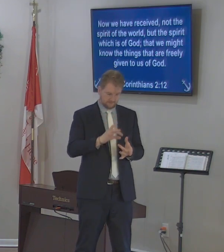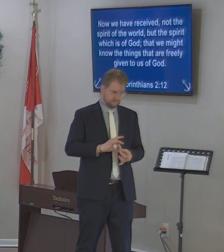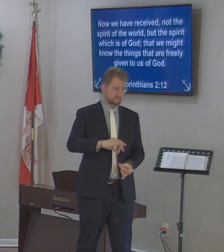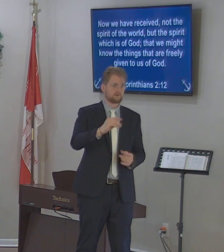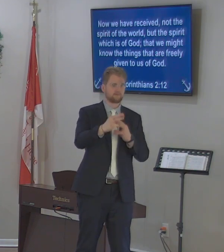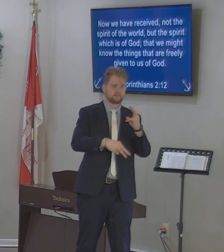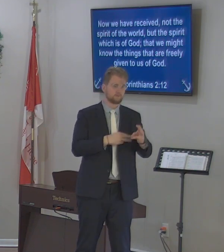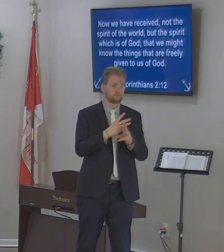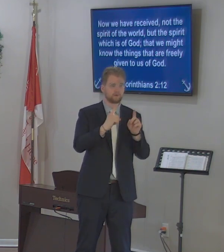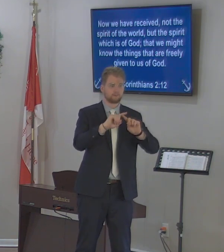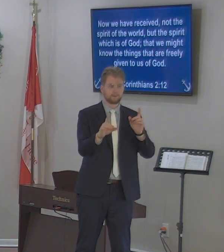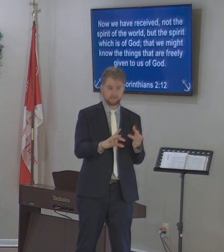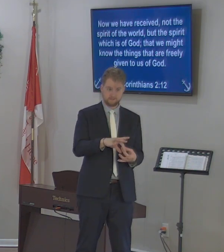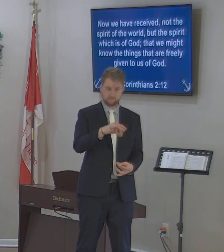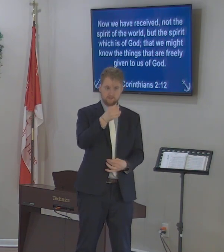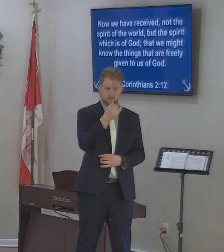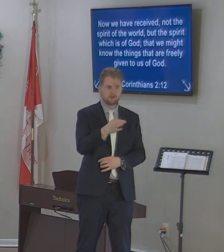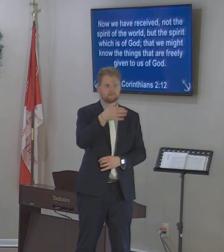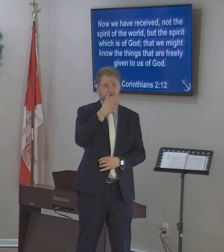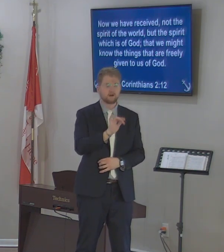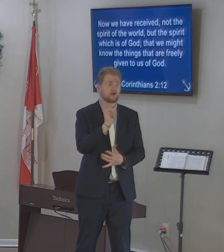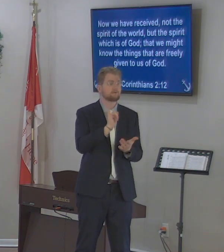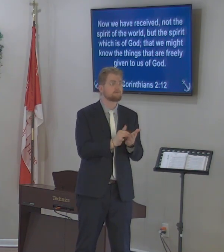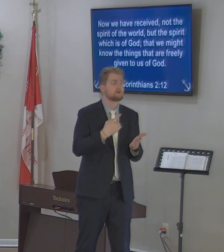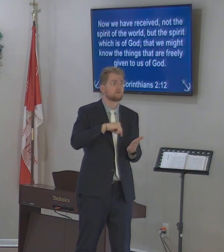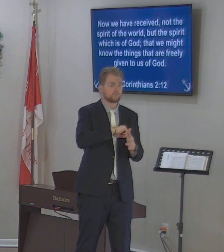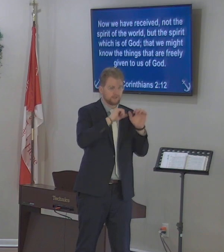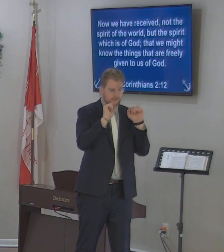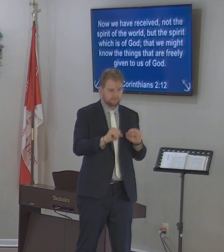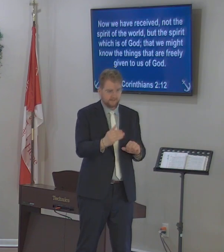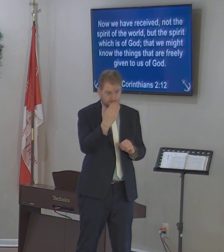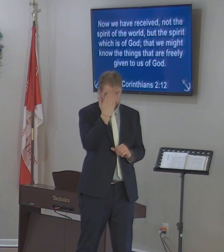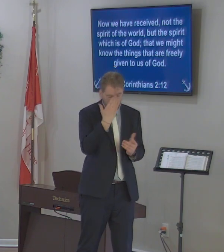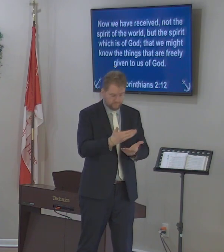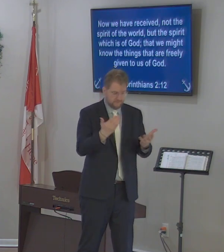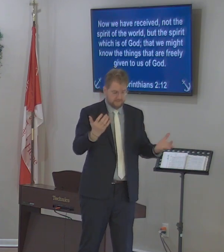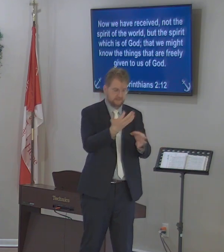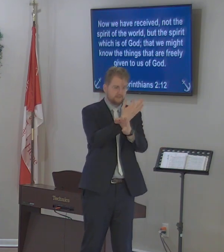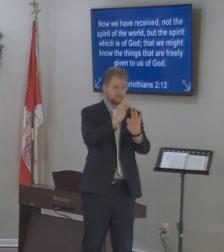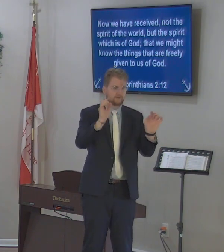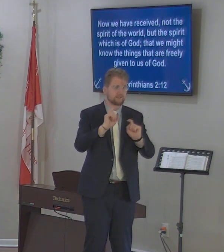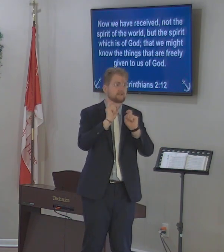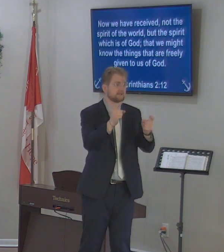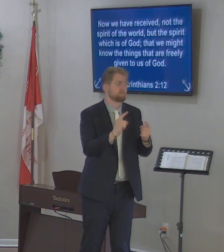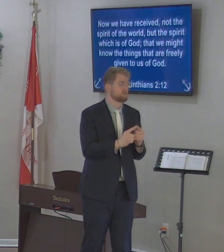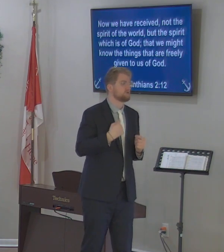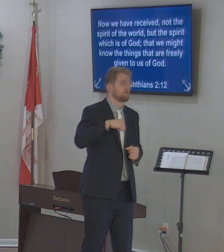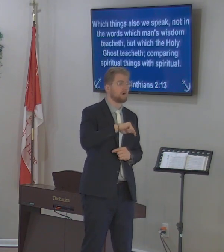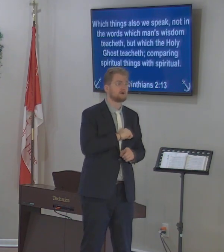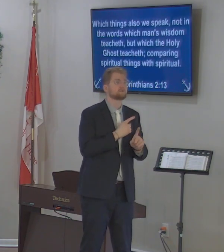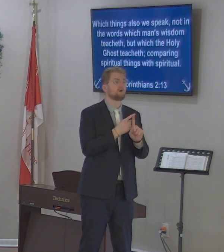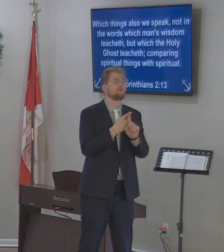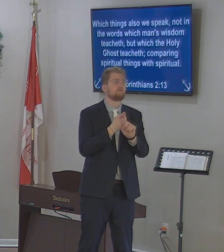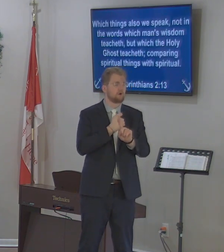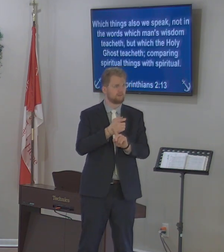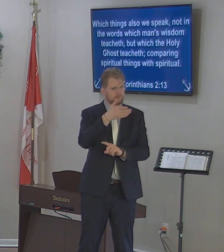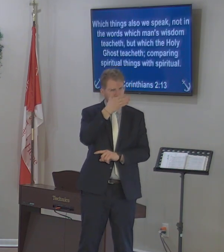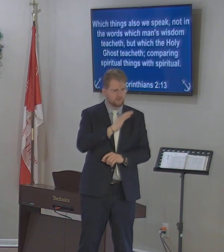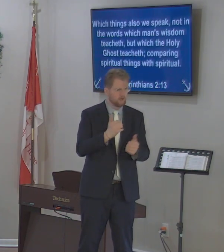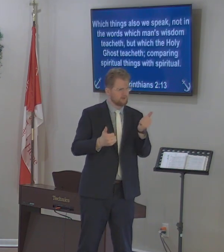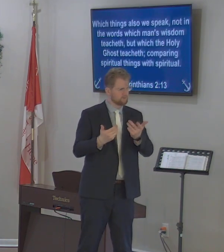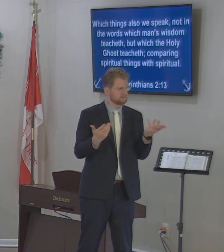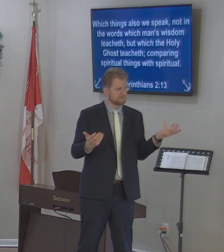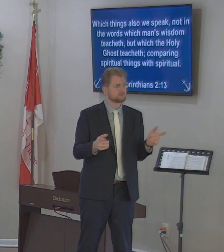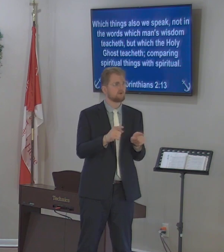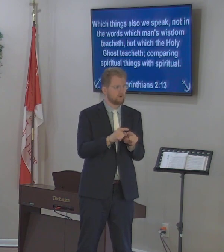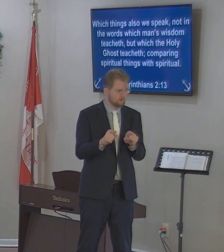which is of God, that we may know the things that are freely given to us of God, which things also we speak,